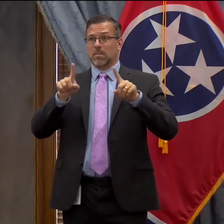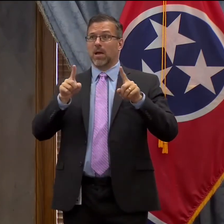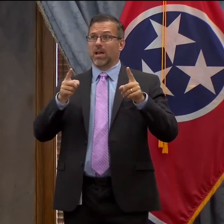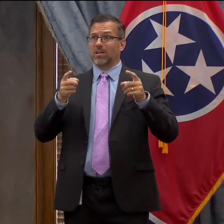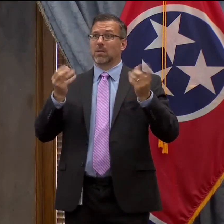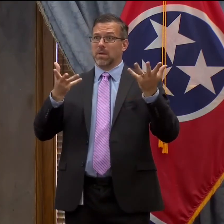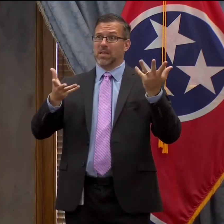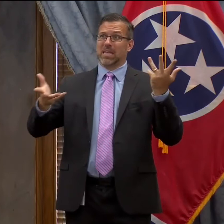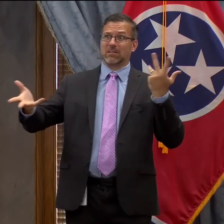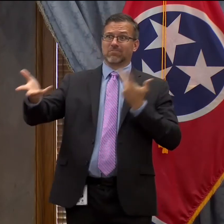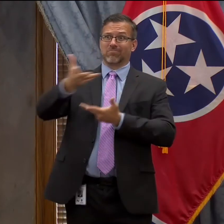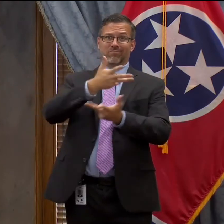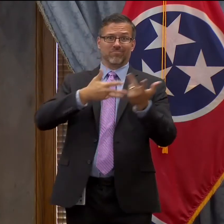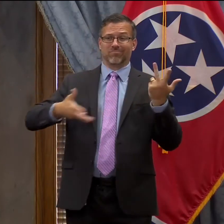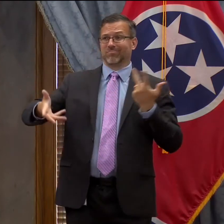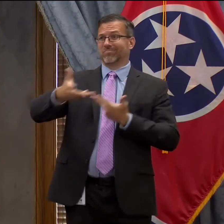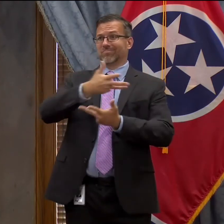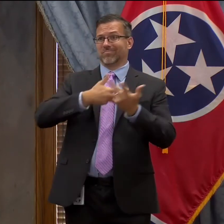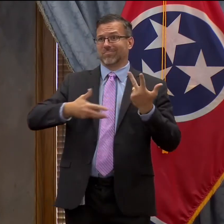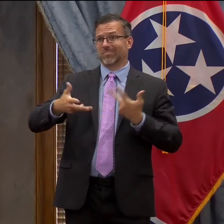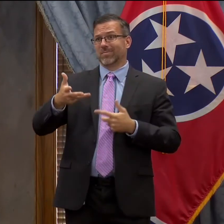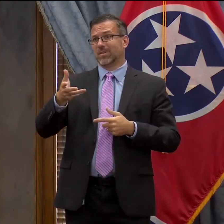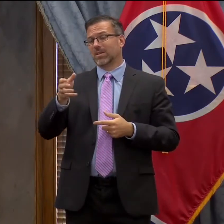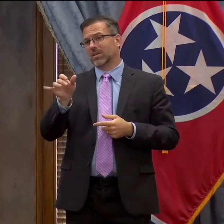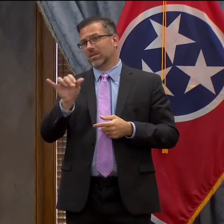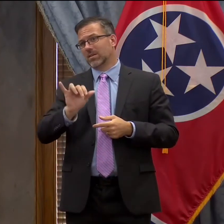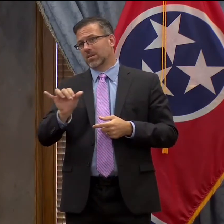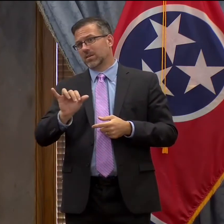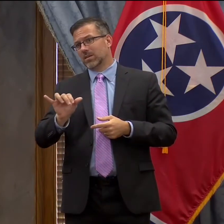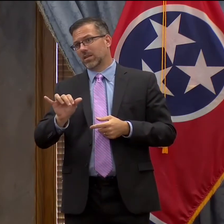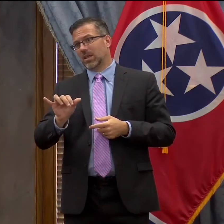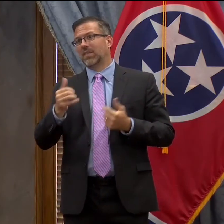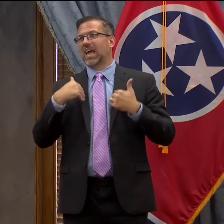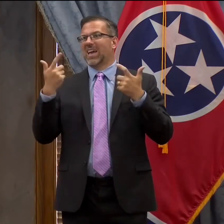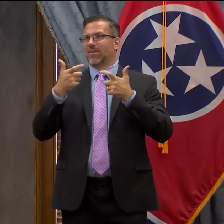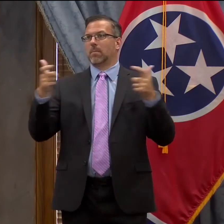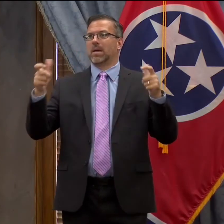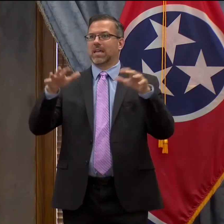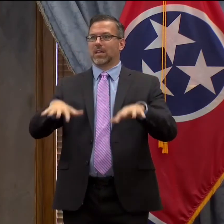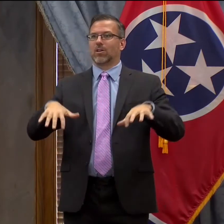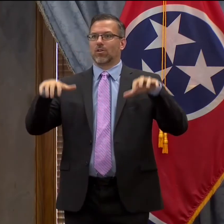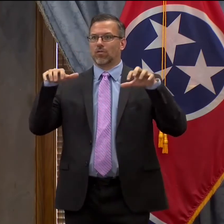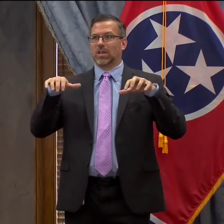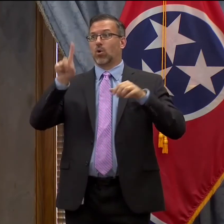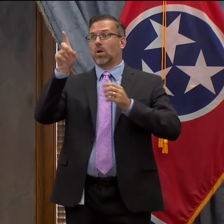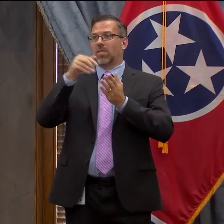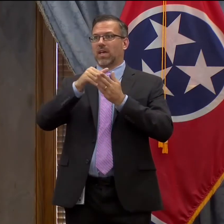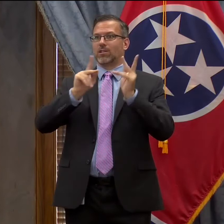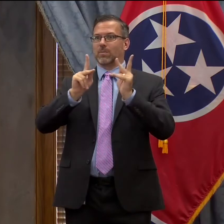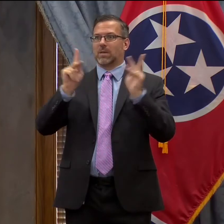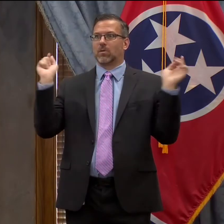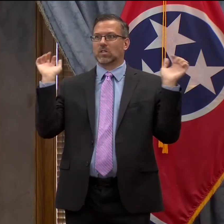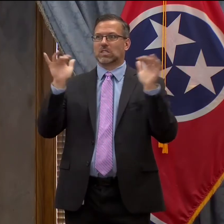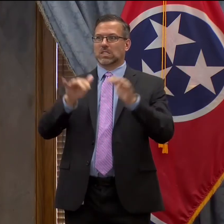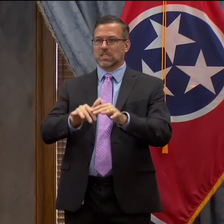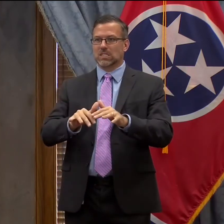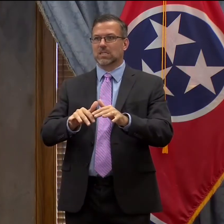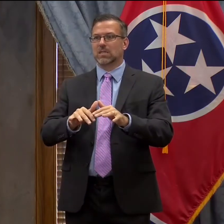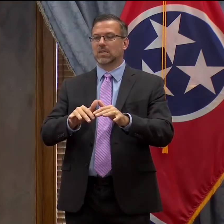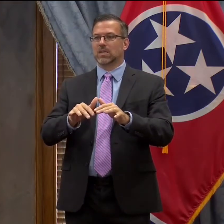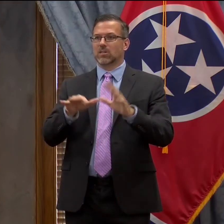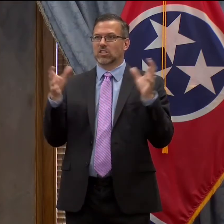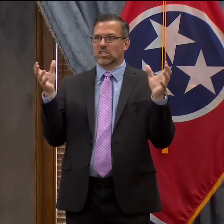them you could say were severely lacking, such as venues like a big arena where over 1,000 people are able to be packed